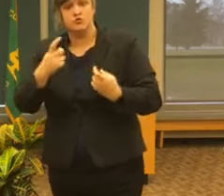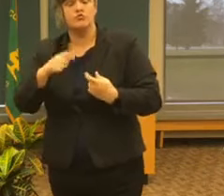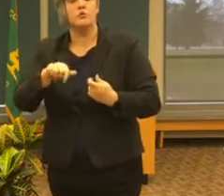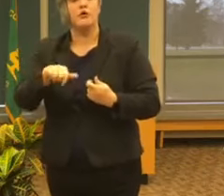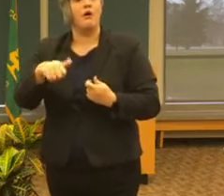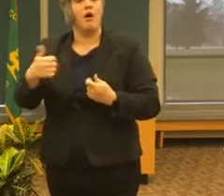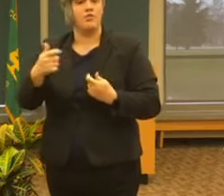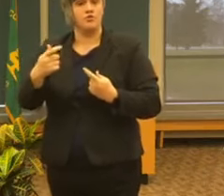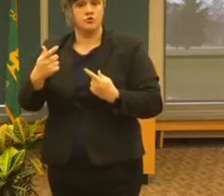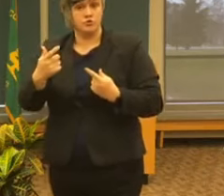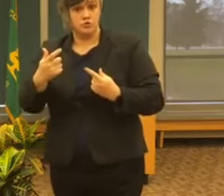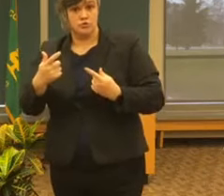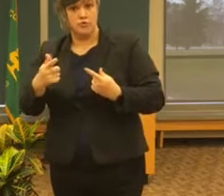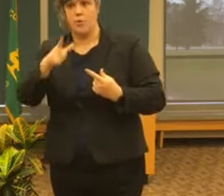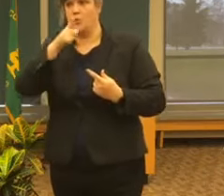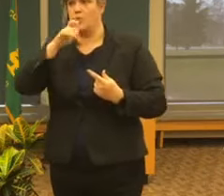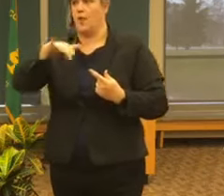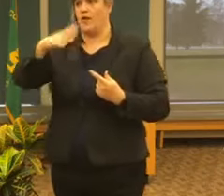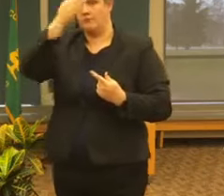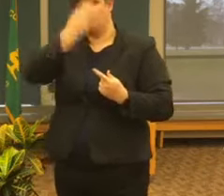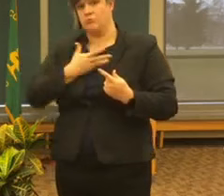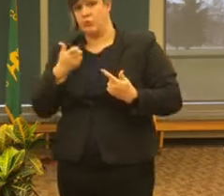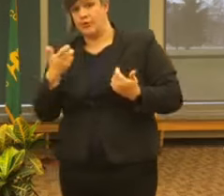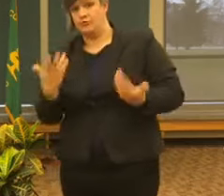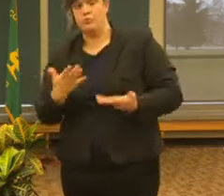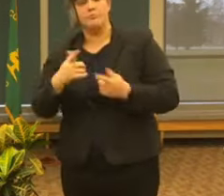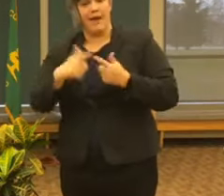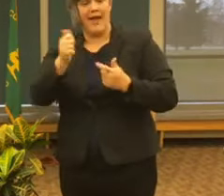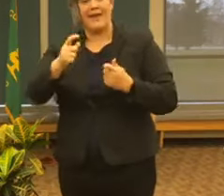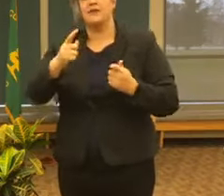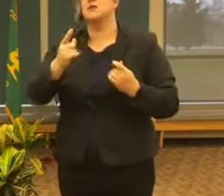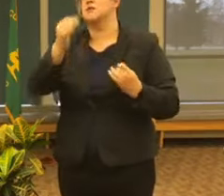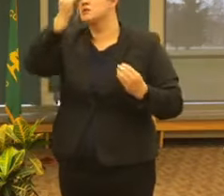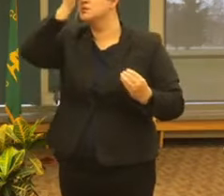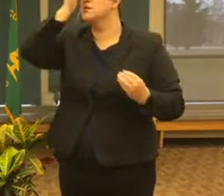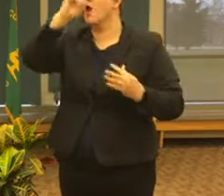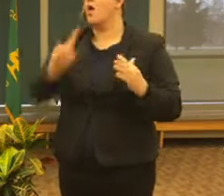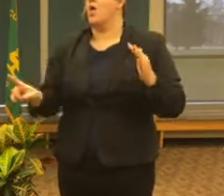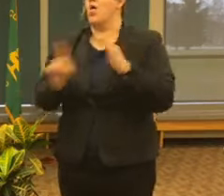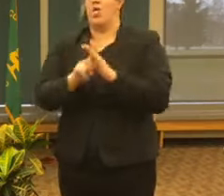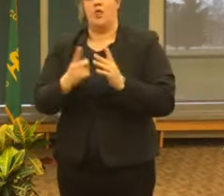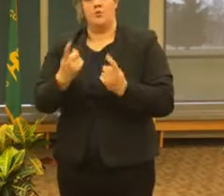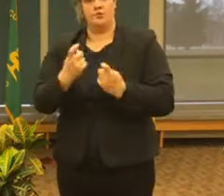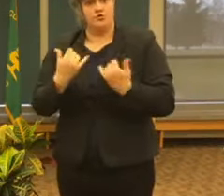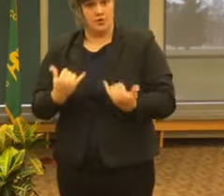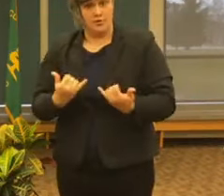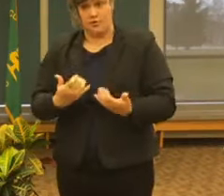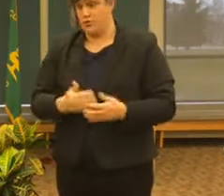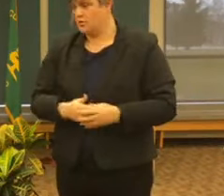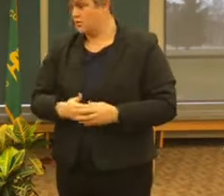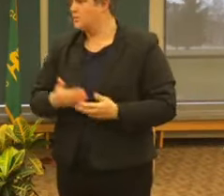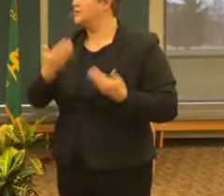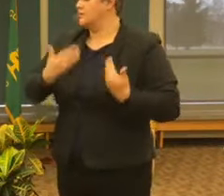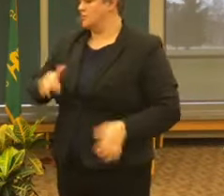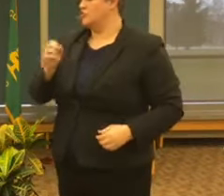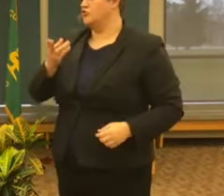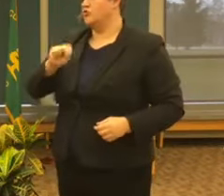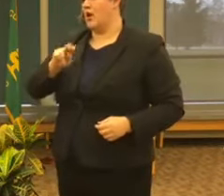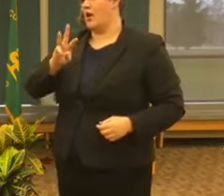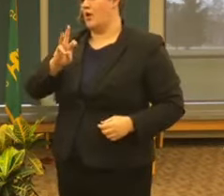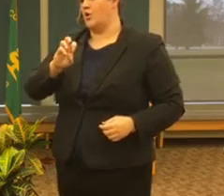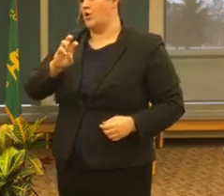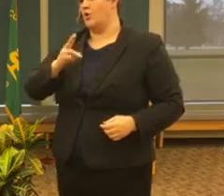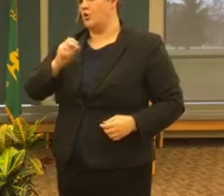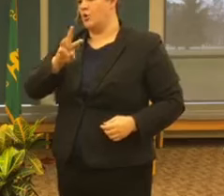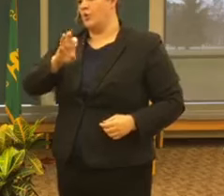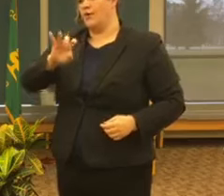that didn't reach out to us, or any questions that you just thought of as we were doing this. Dave, this is John Hewitt from WWJ.